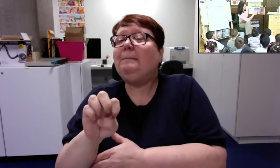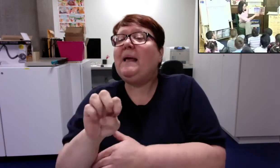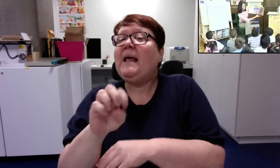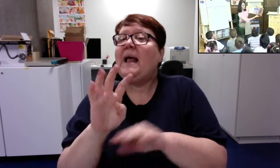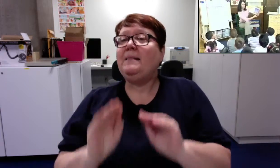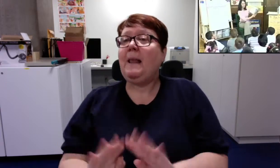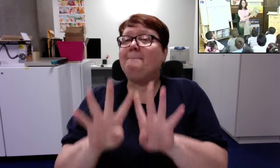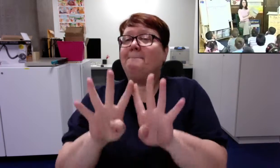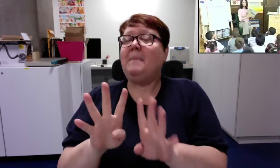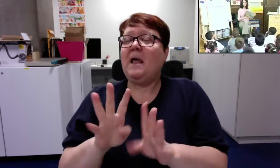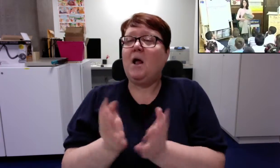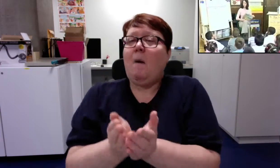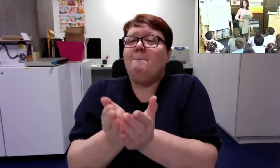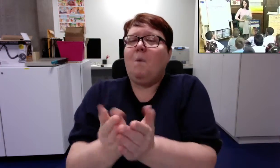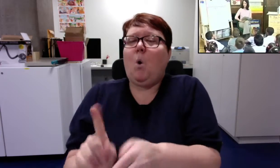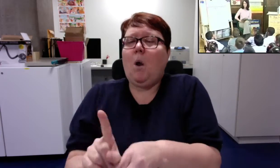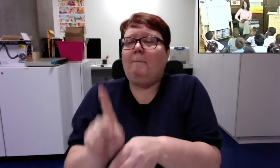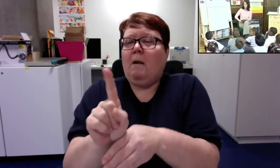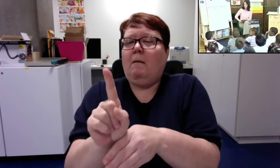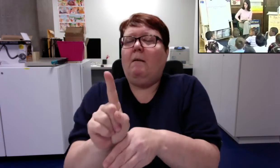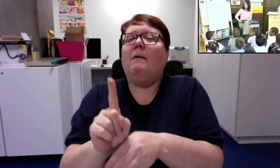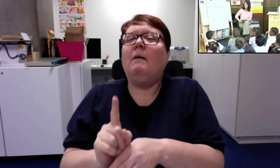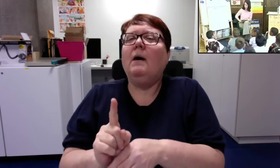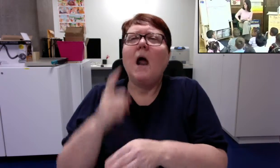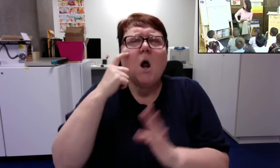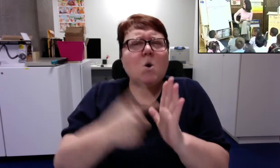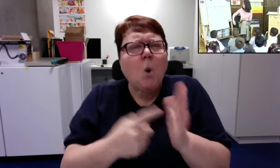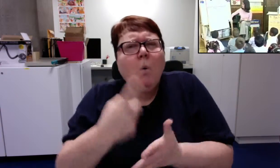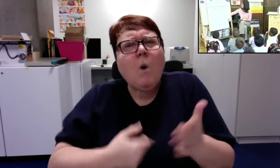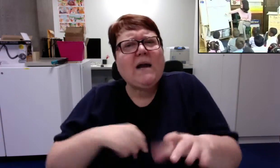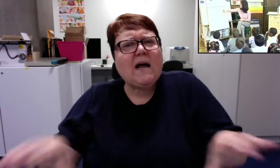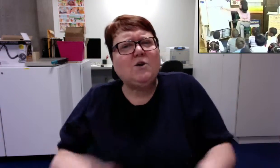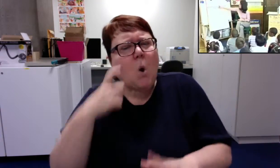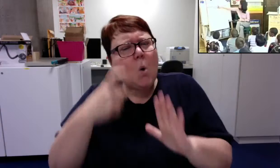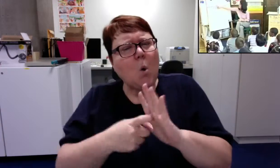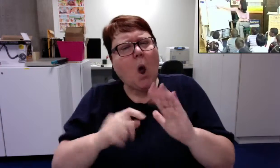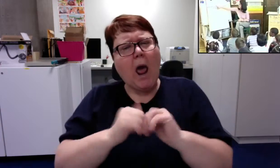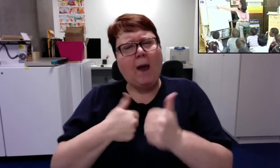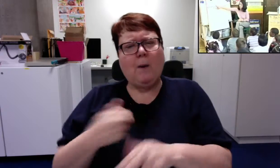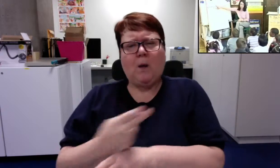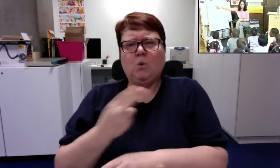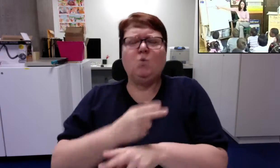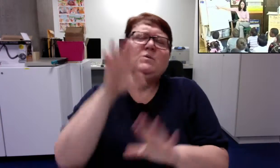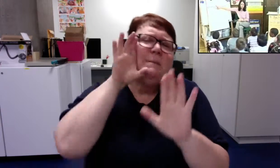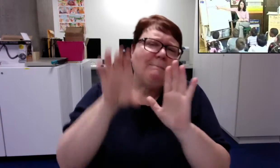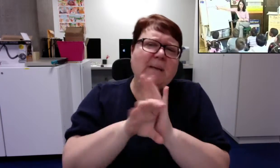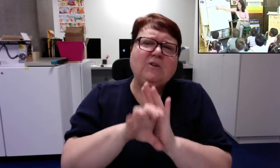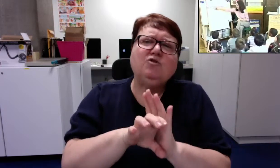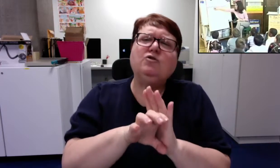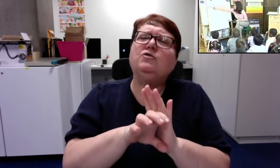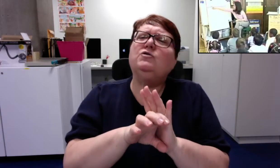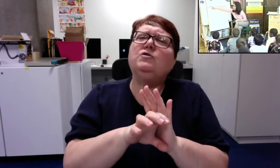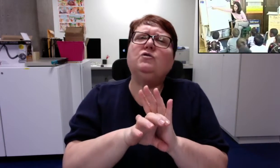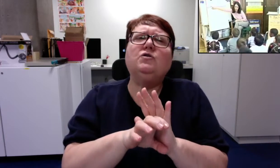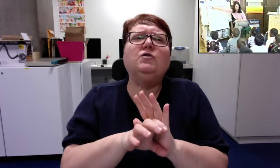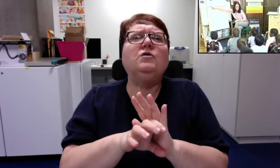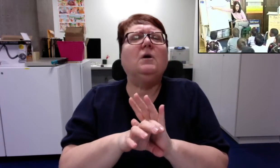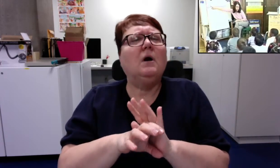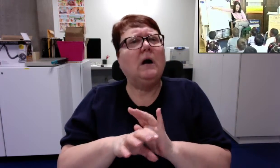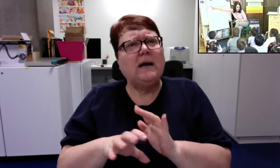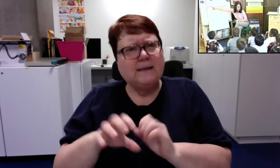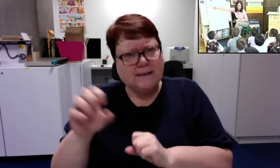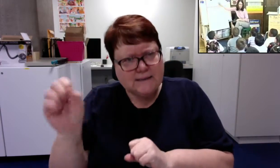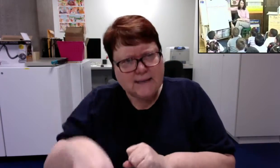is now. Did you notice what I did? Yeah. Did you notice how I used some pictures to get my clues? Yes. And how I